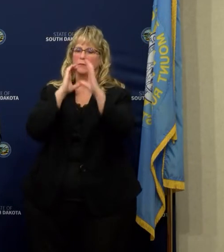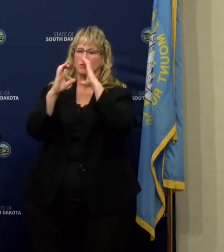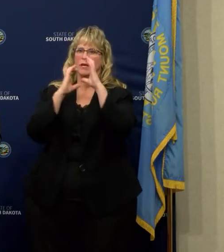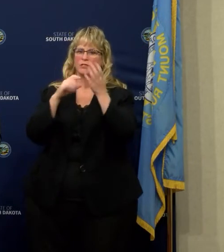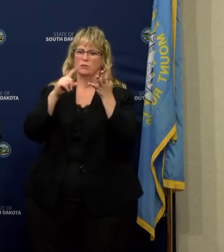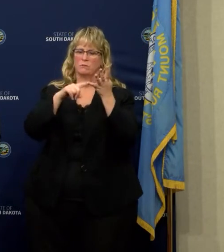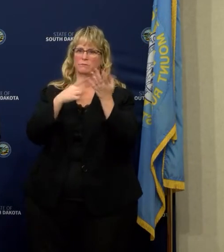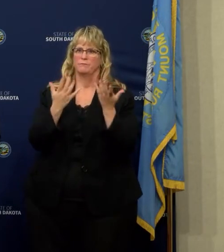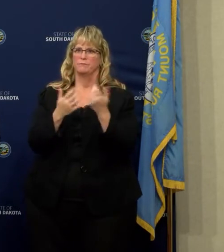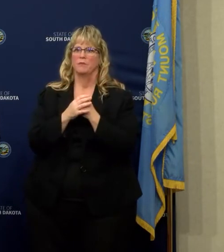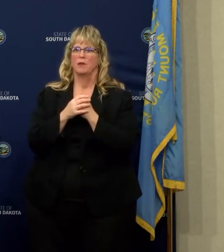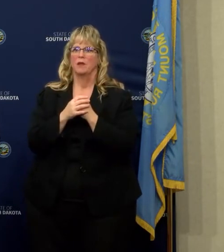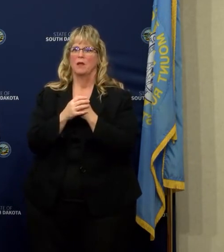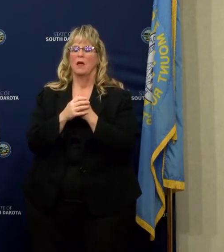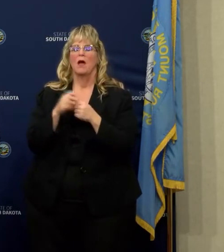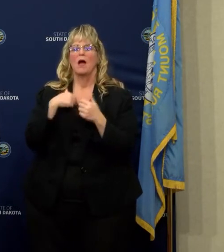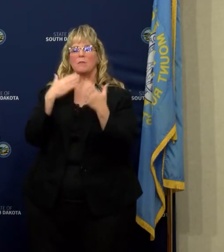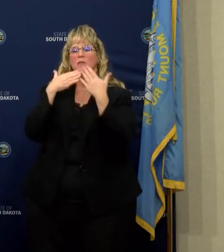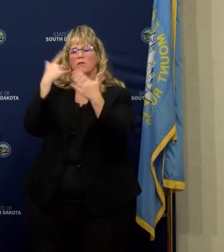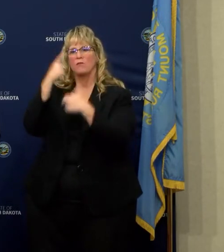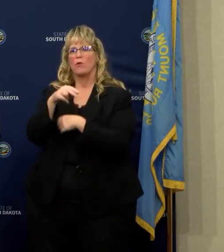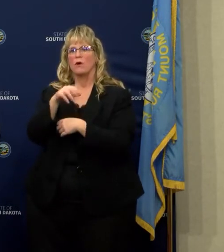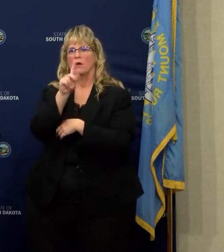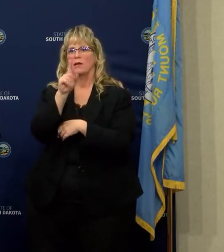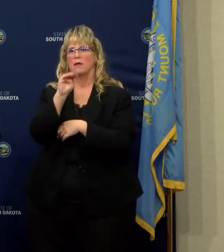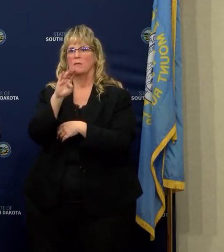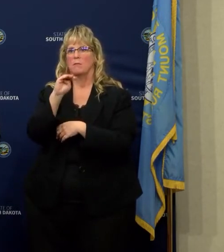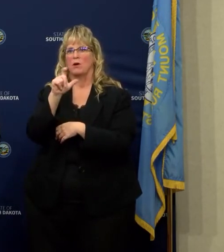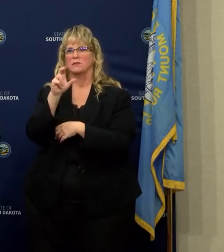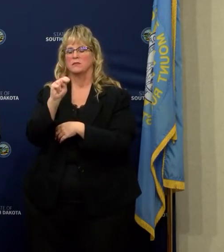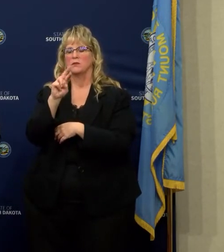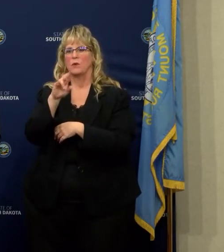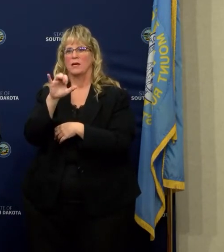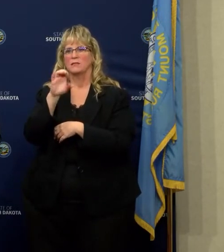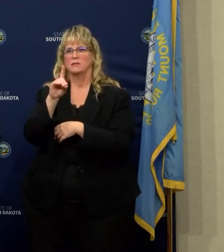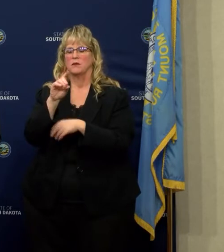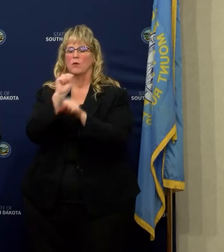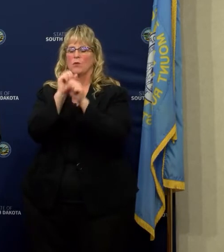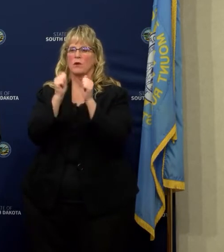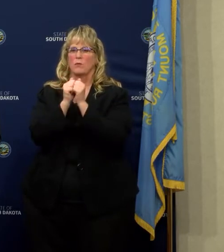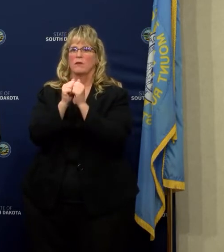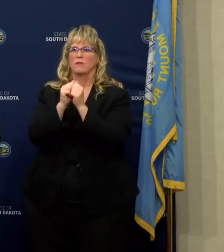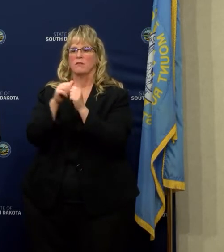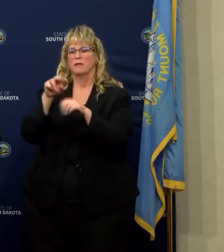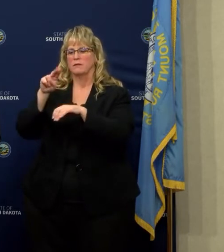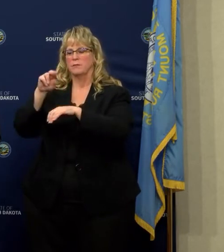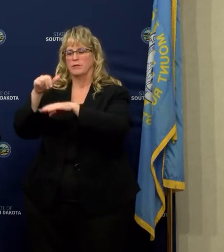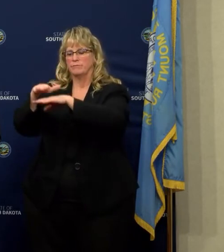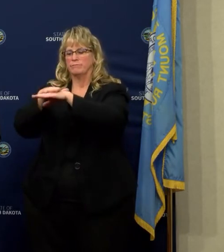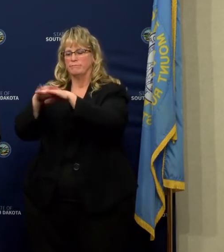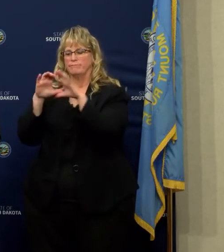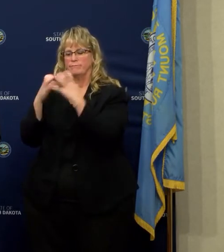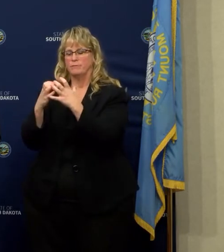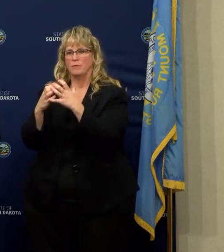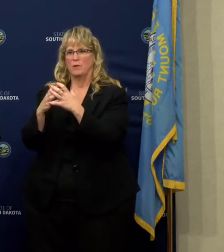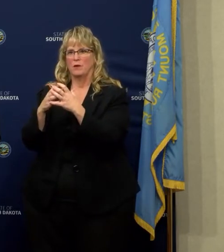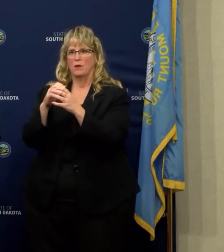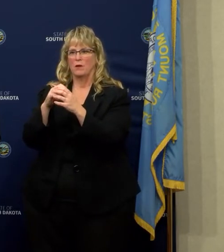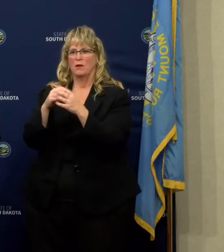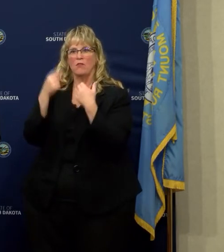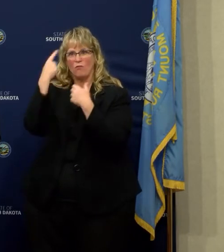for Secretary Malcolm Ridesen and her team in working with the Department of Tribal Relations and having us to facilitate